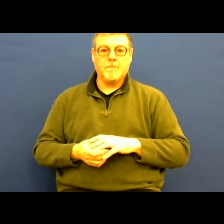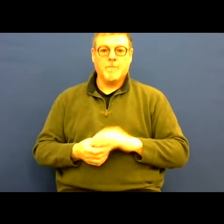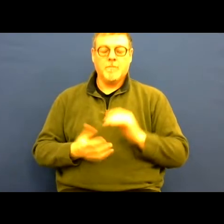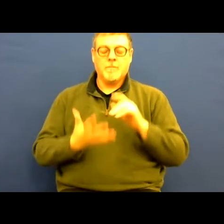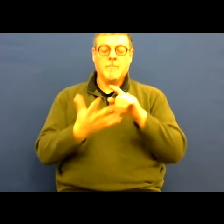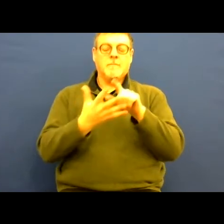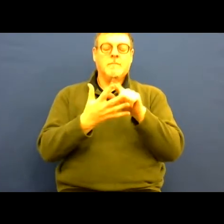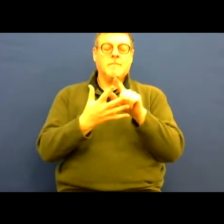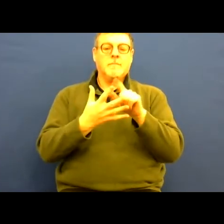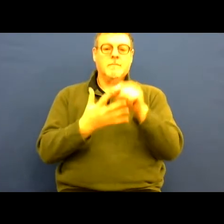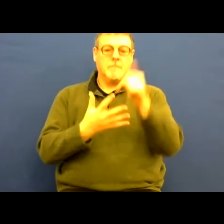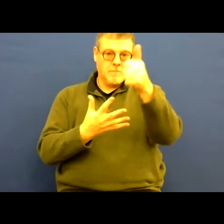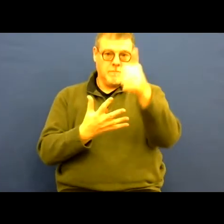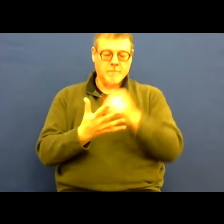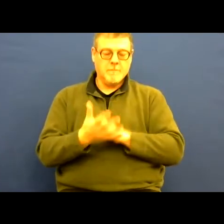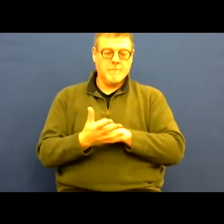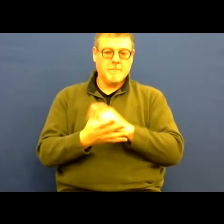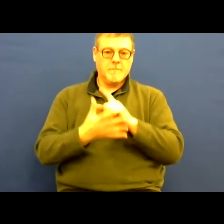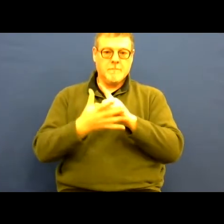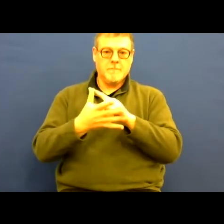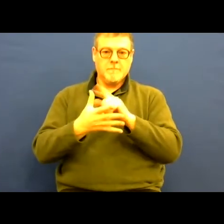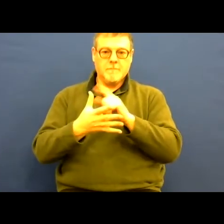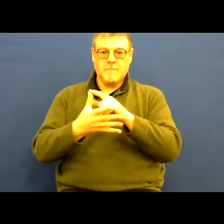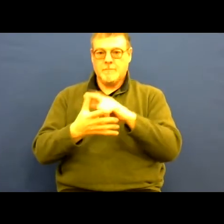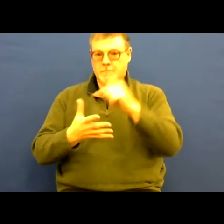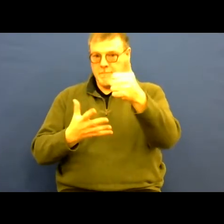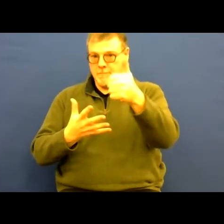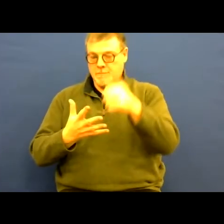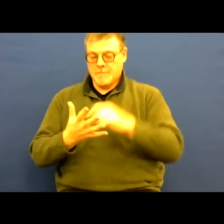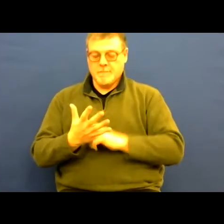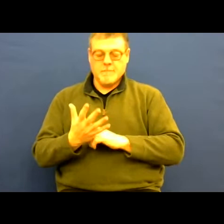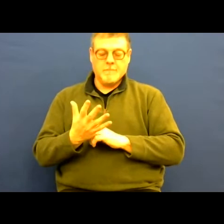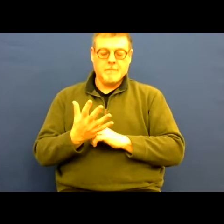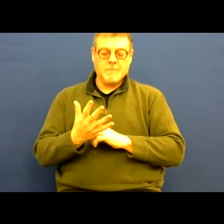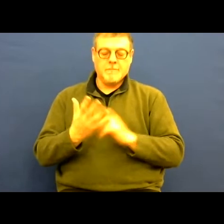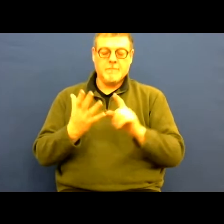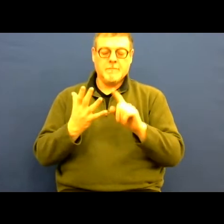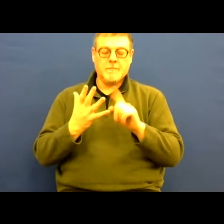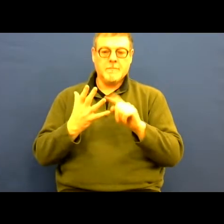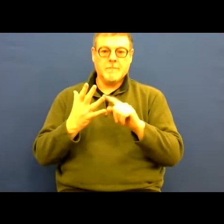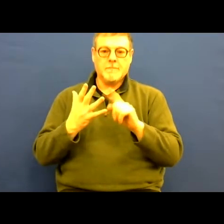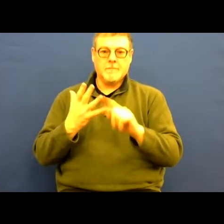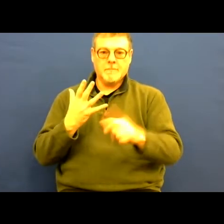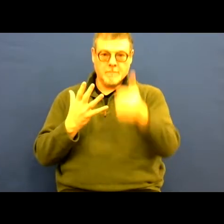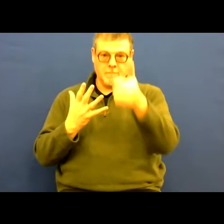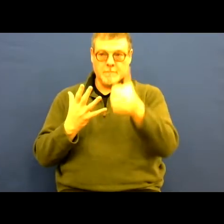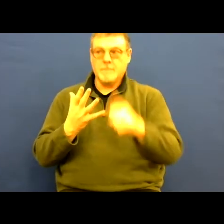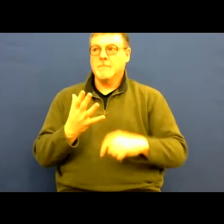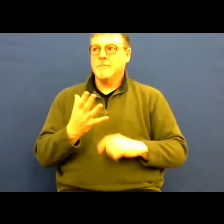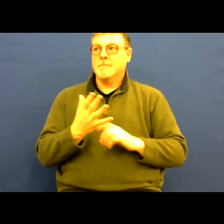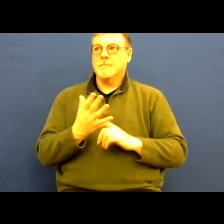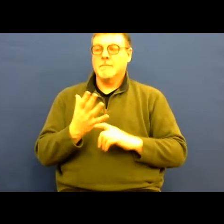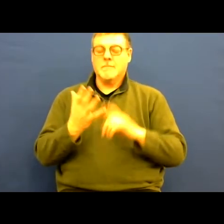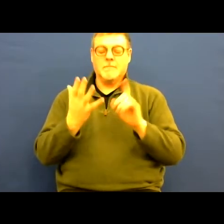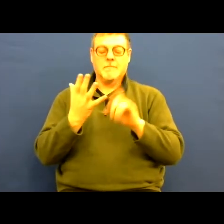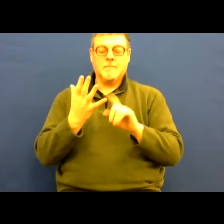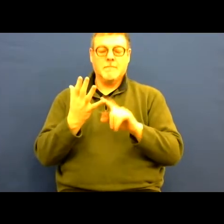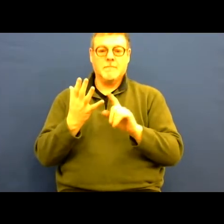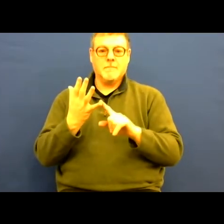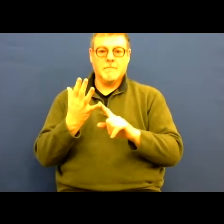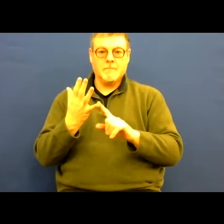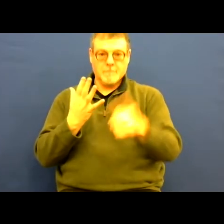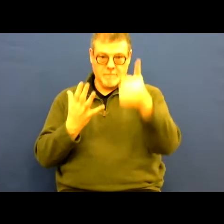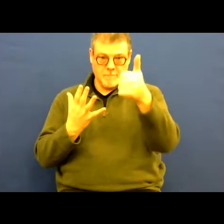Councilmember Safranik, Aye. Councilmember Bolsner, Aye. Councilmember Page, Aye. Councilmember